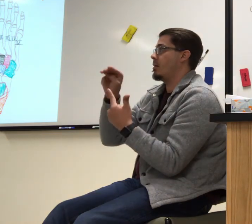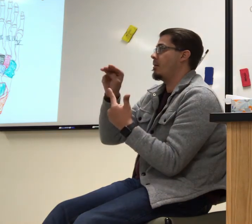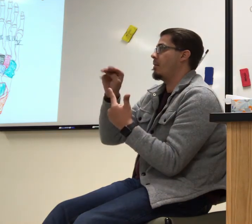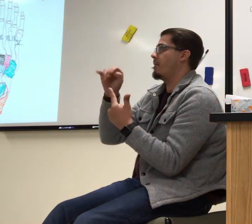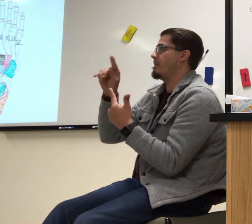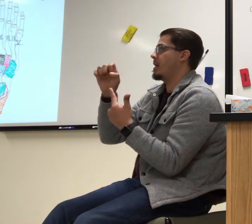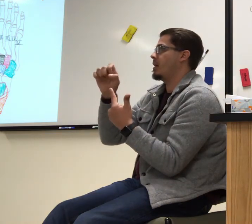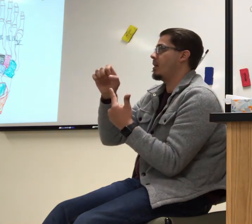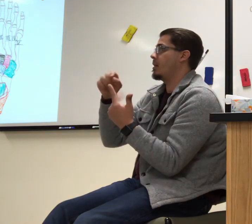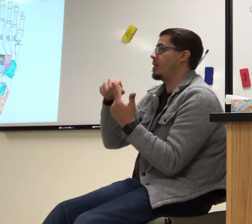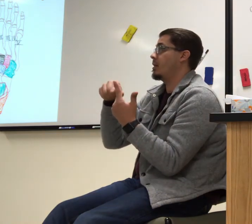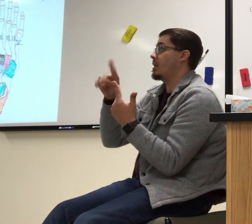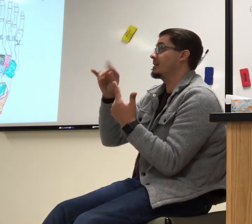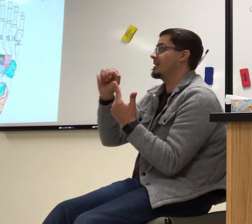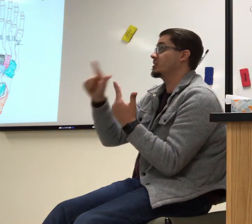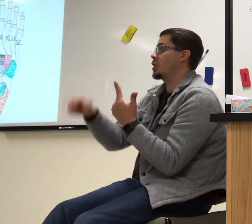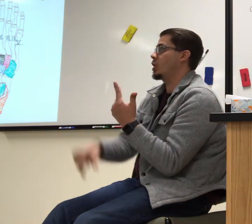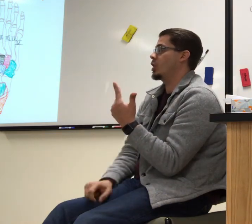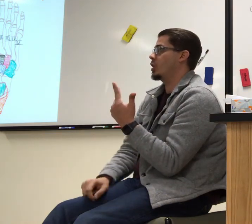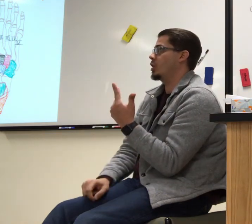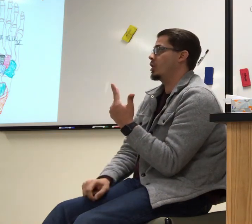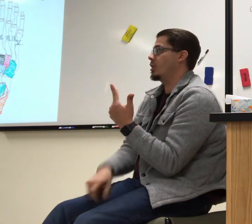middle, and distal.